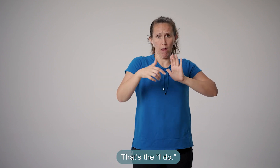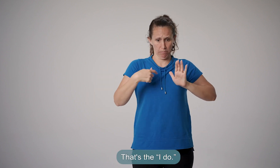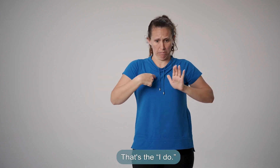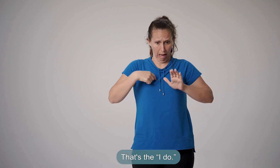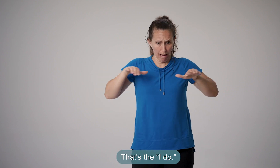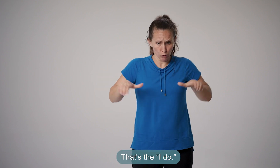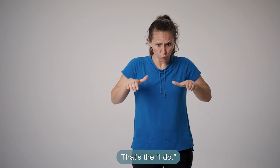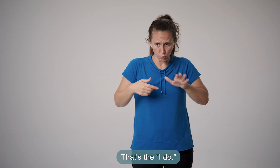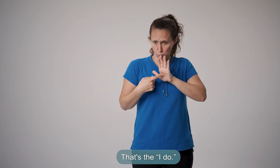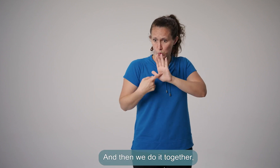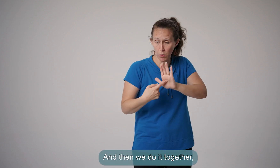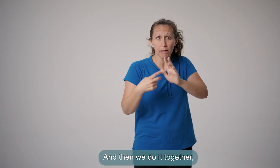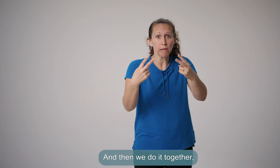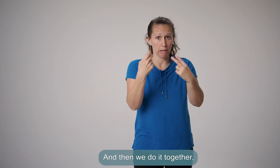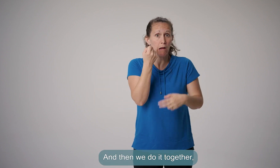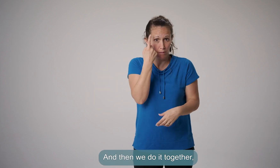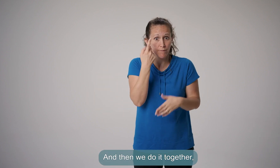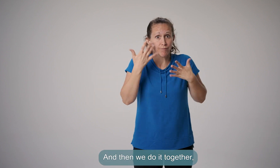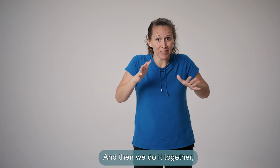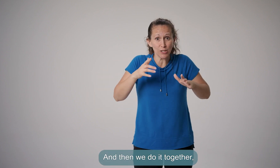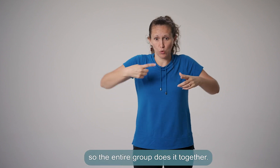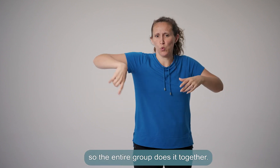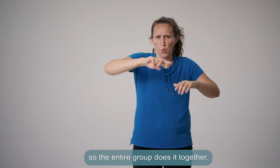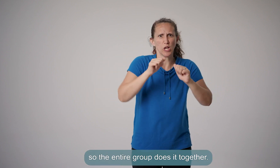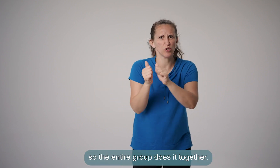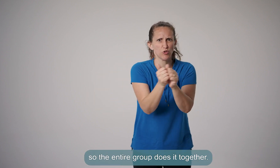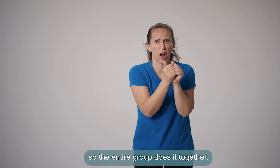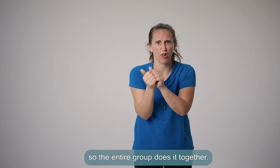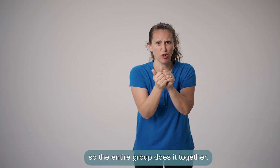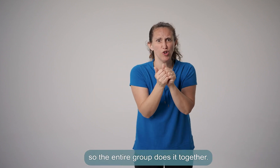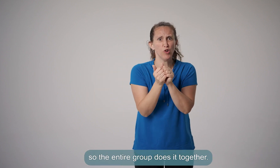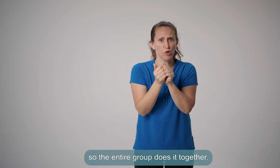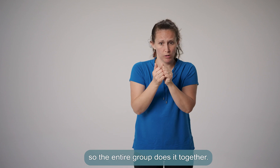do. And then we do it together, so the entire group does it together.